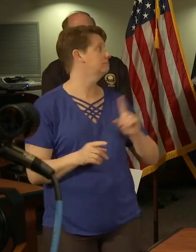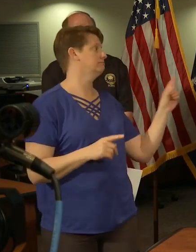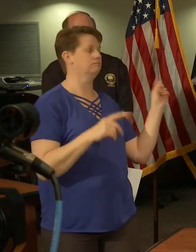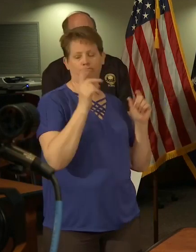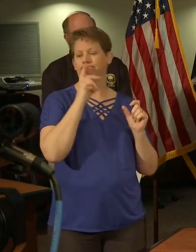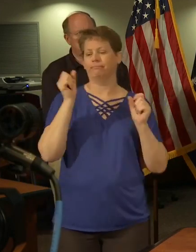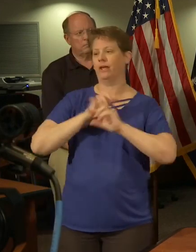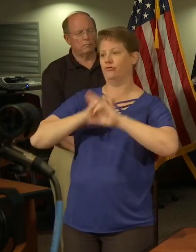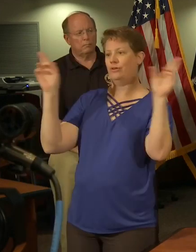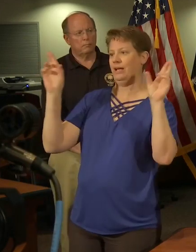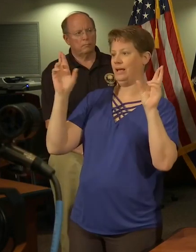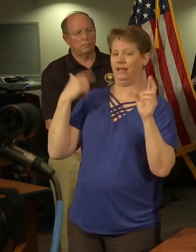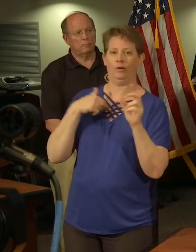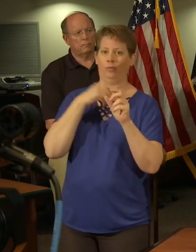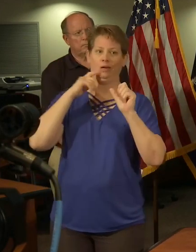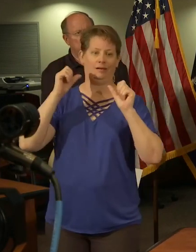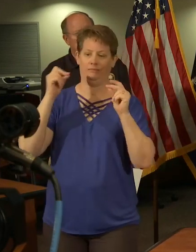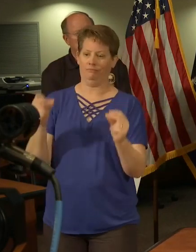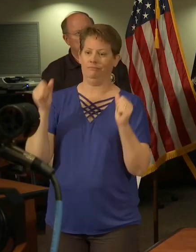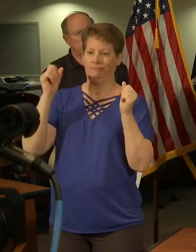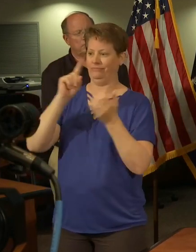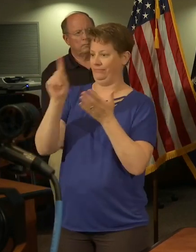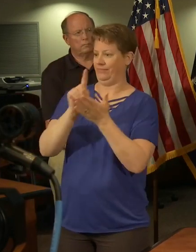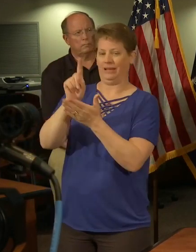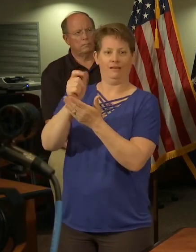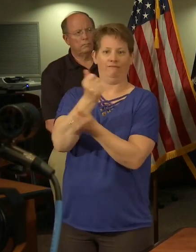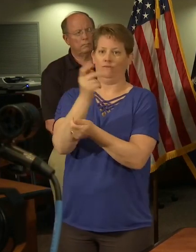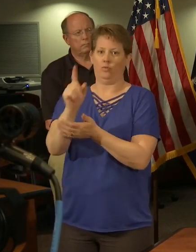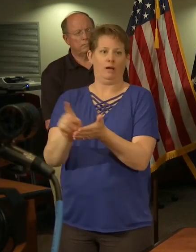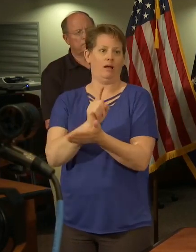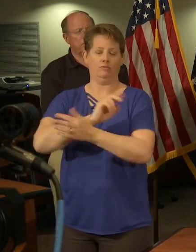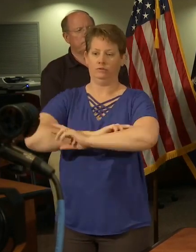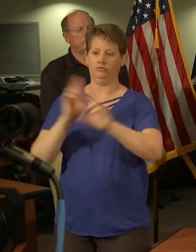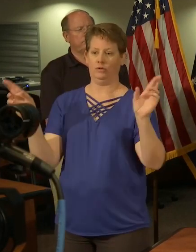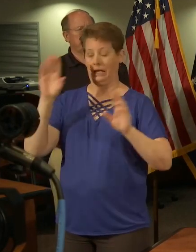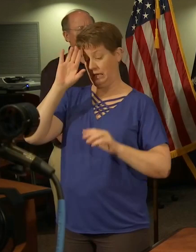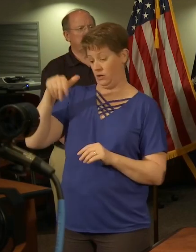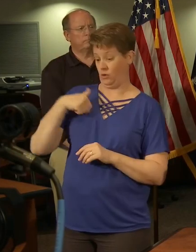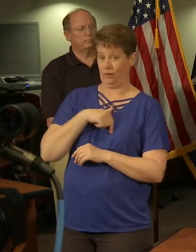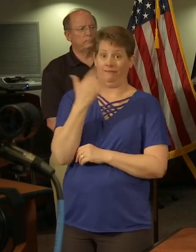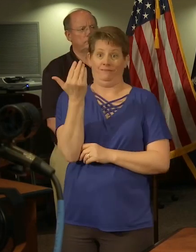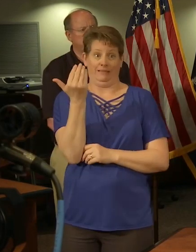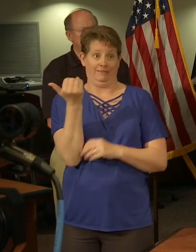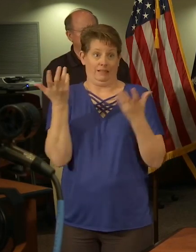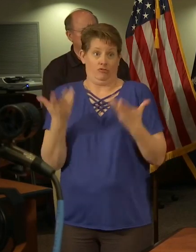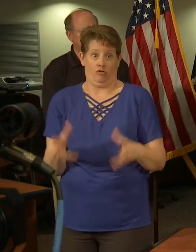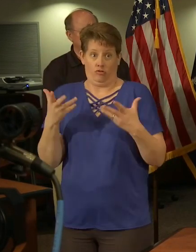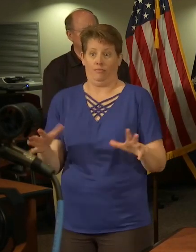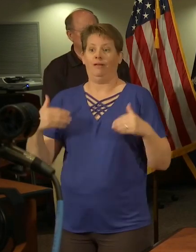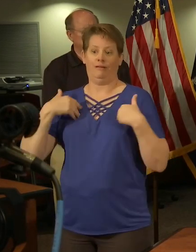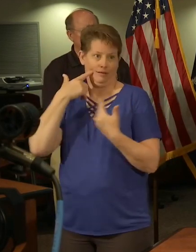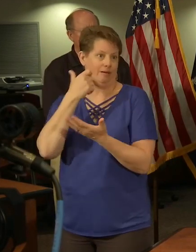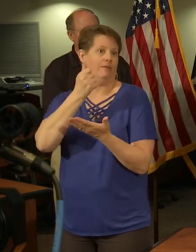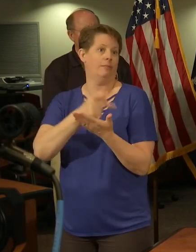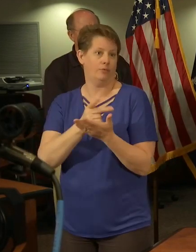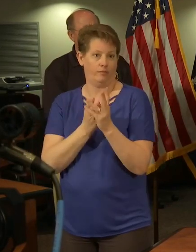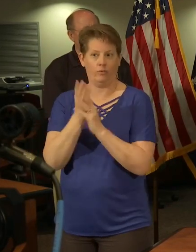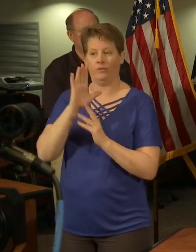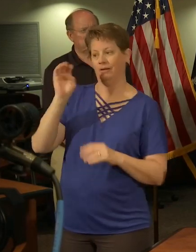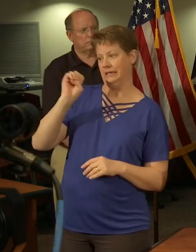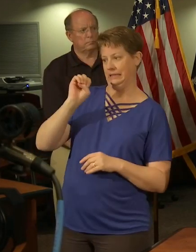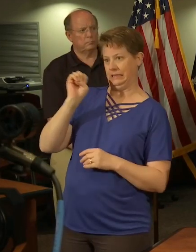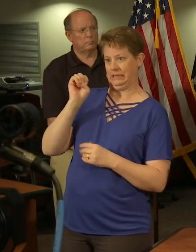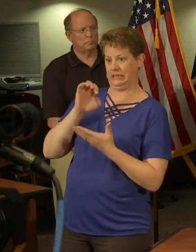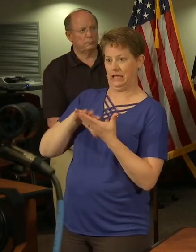are. We're able to turn those around in a matter of hours. I know that we had 15 districts that already were approved through their